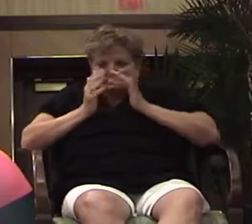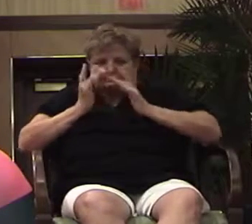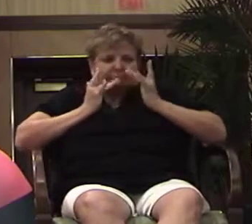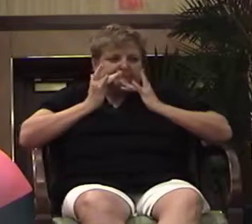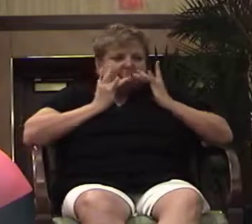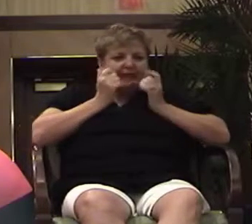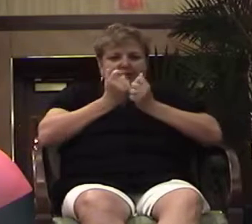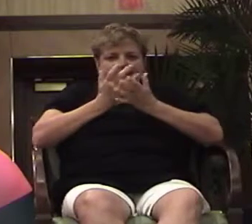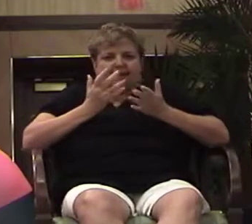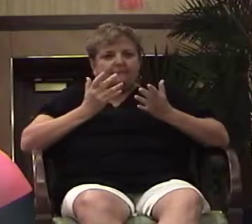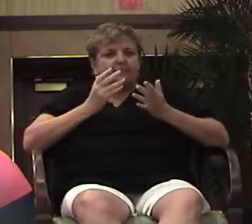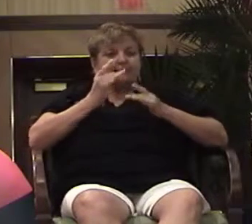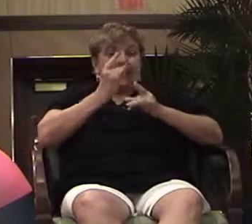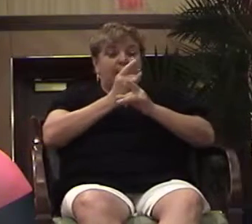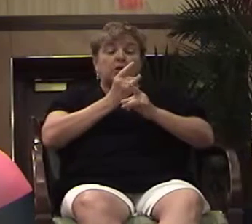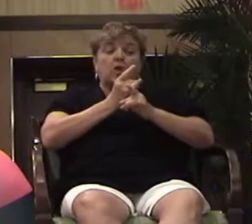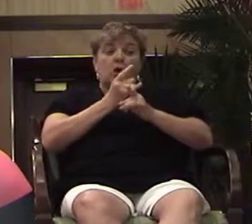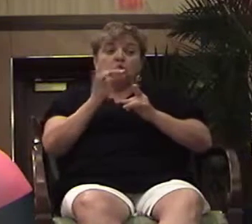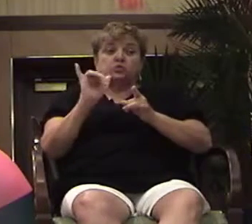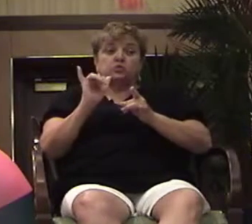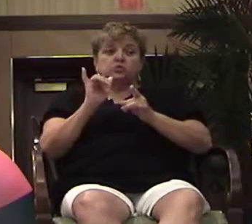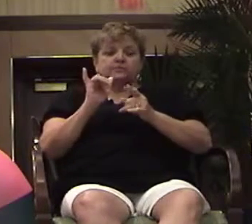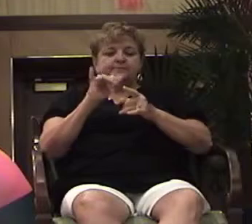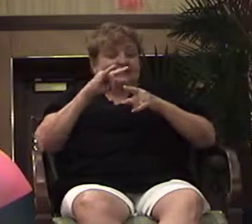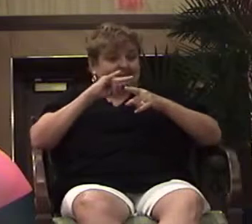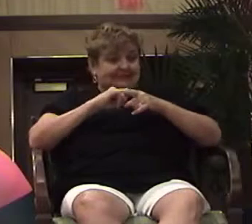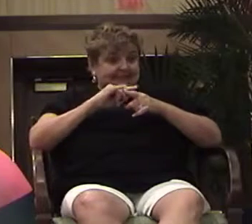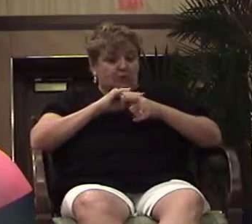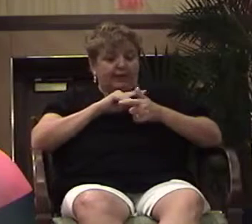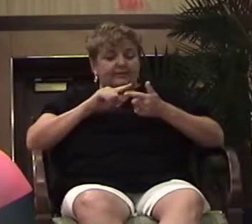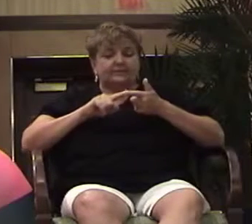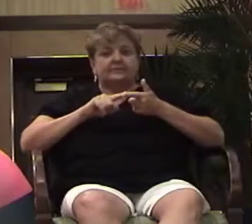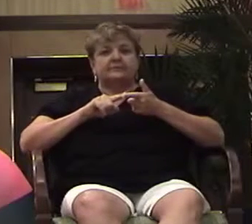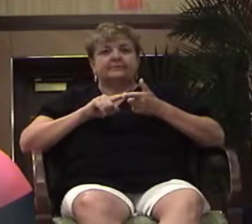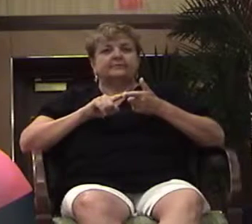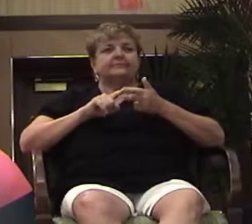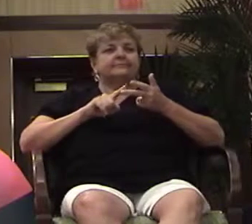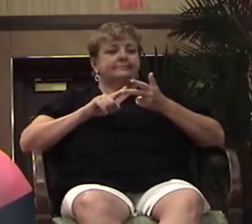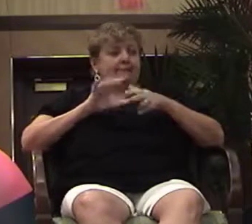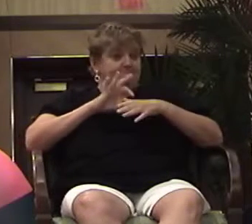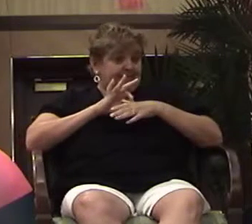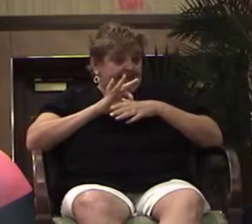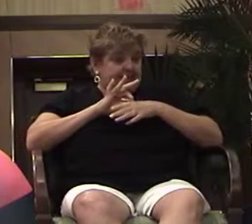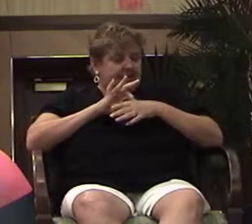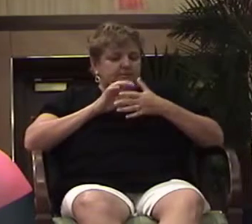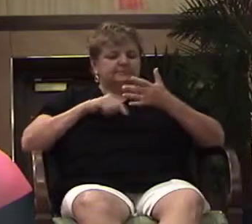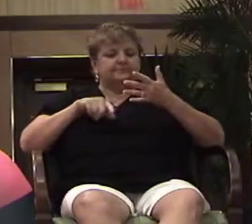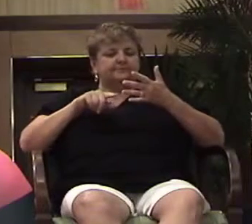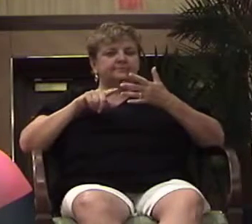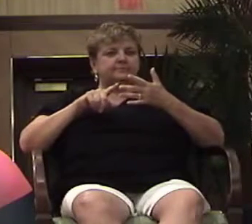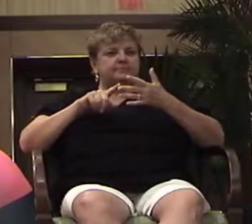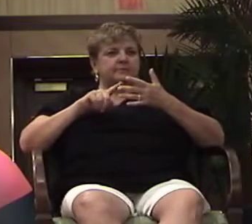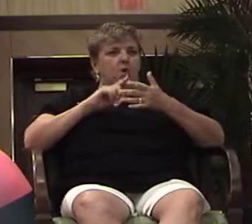Alcohol was rationed, cigarettes was rationed, meat, we had coupon